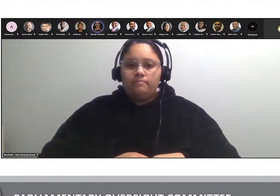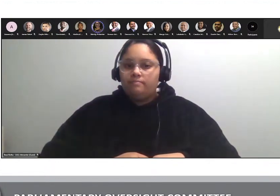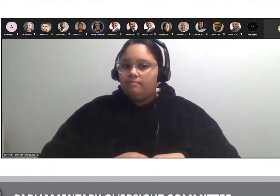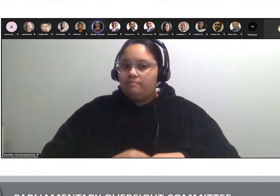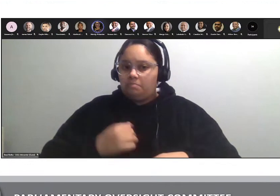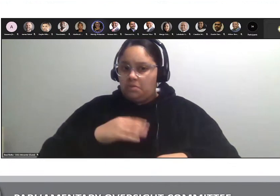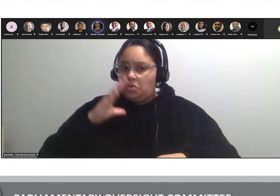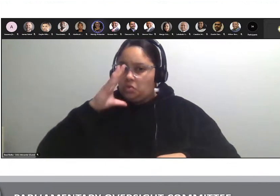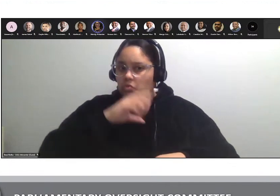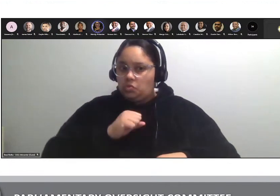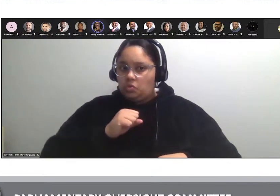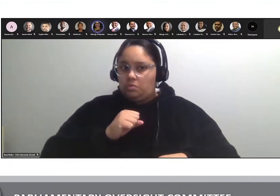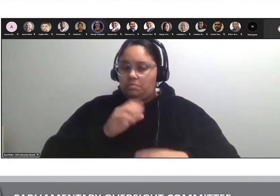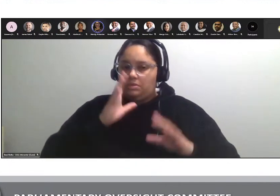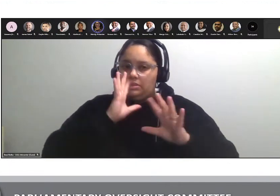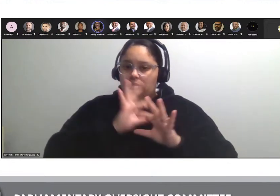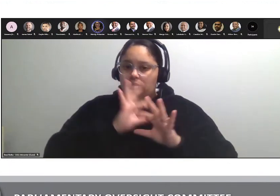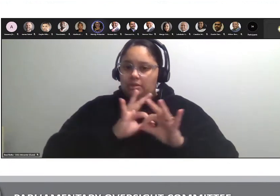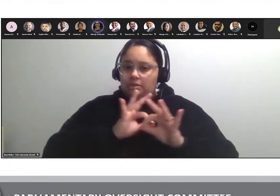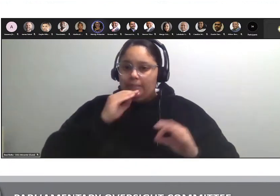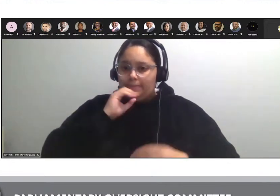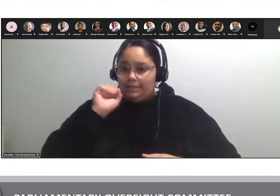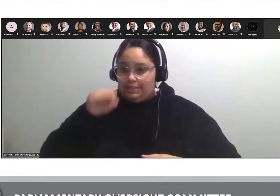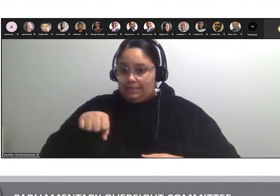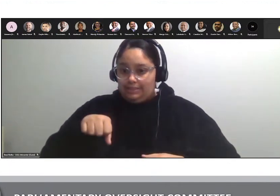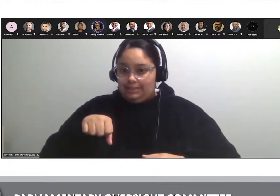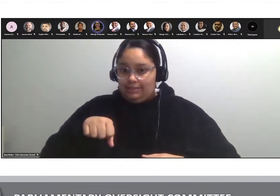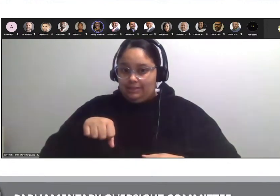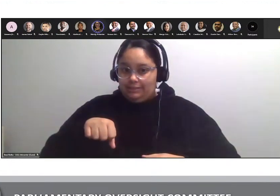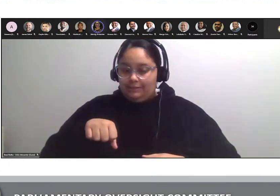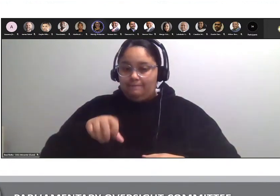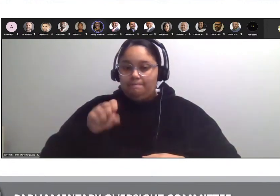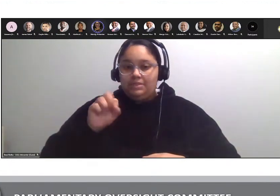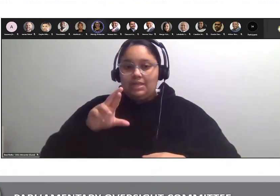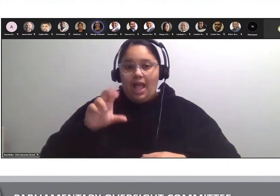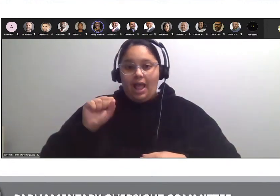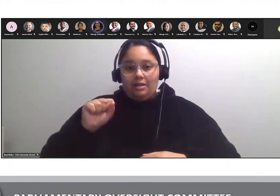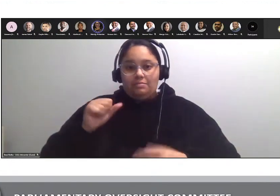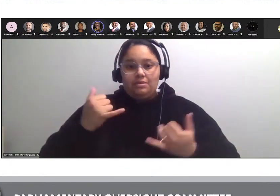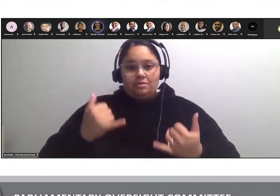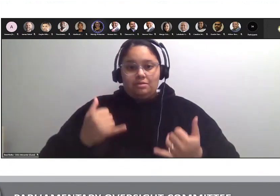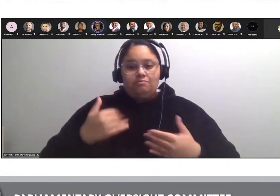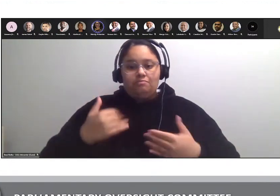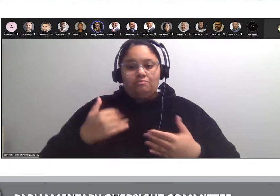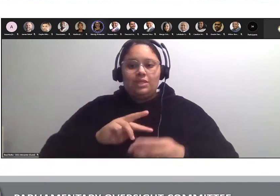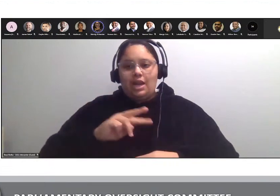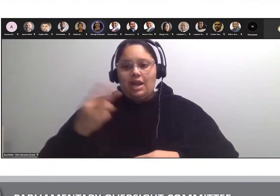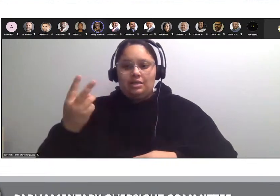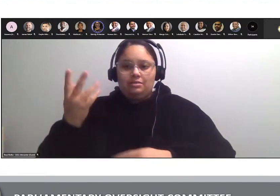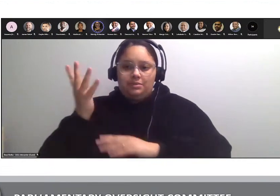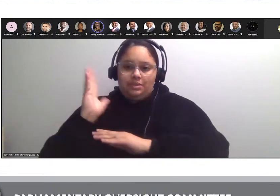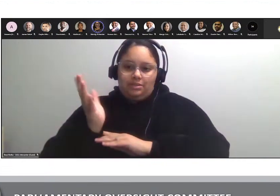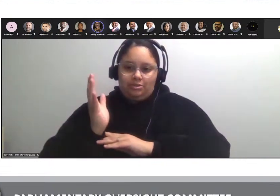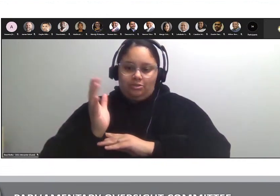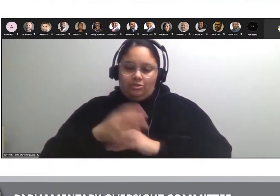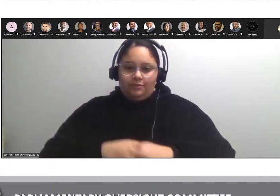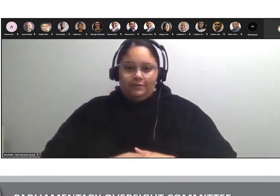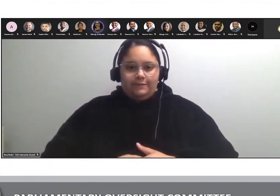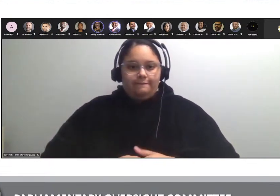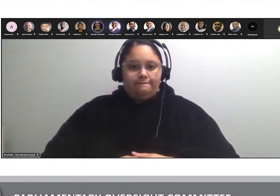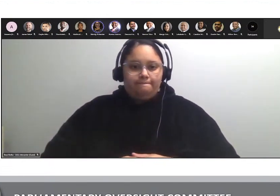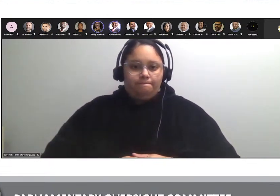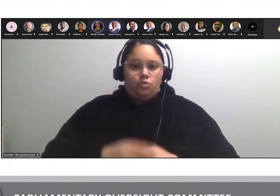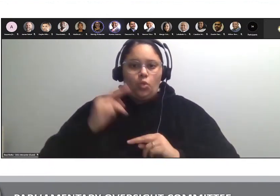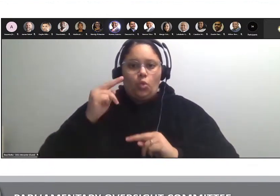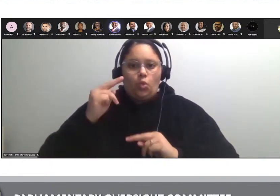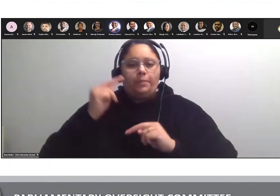I assume that silence is a yes. Mr. Adams, we can go over to the next presentation or